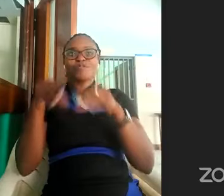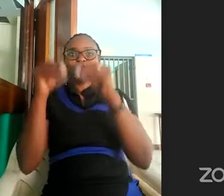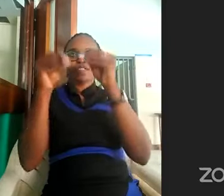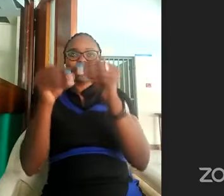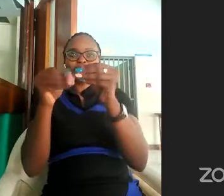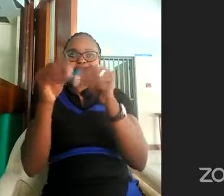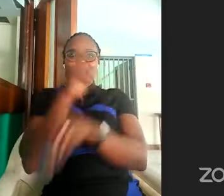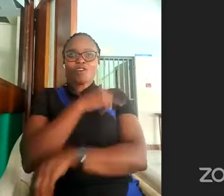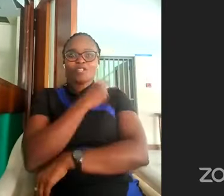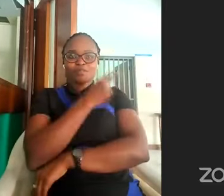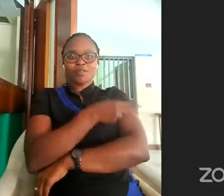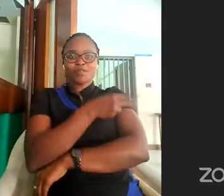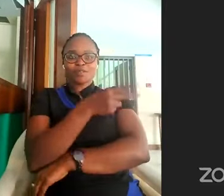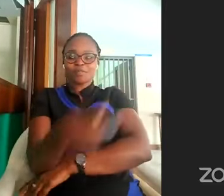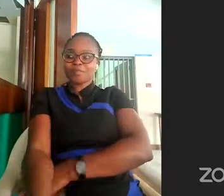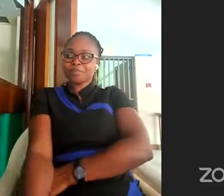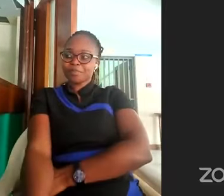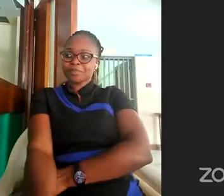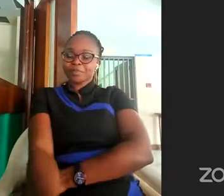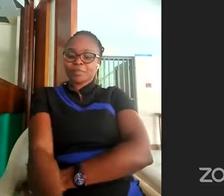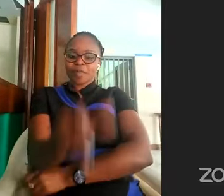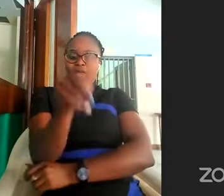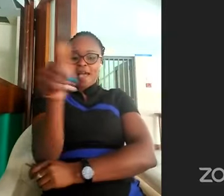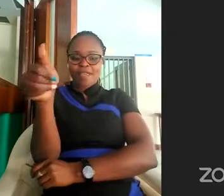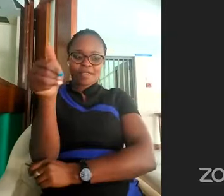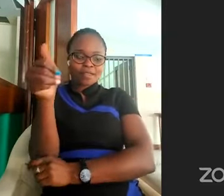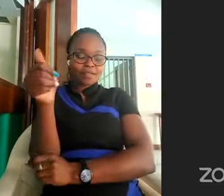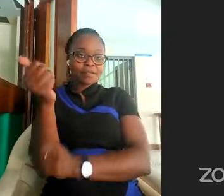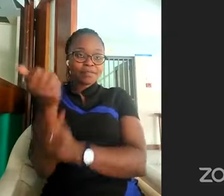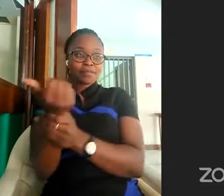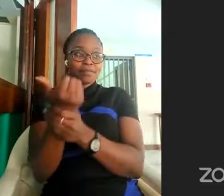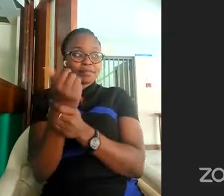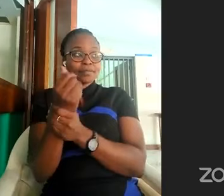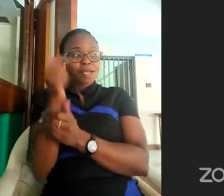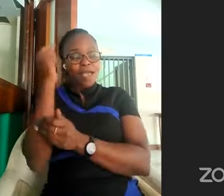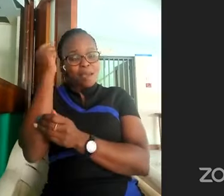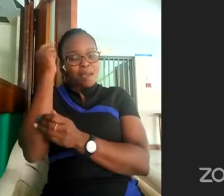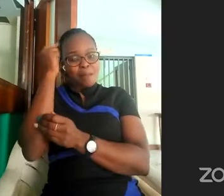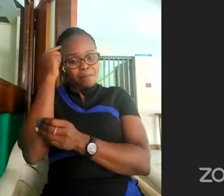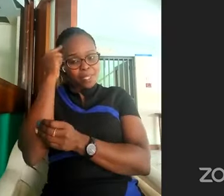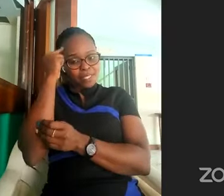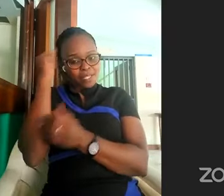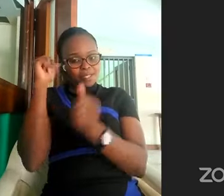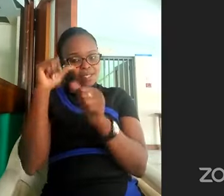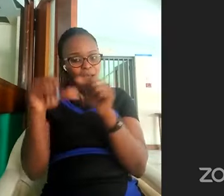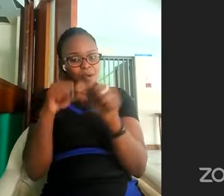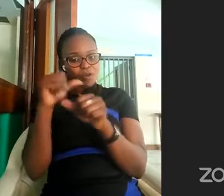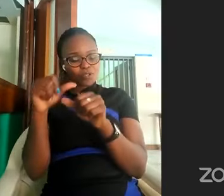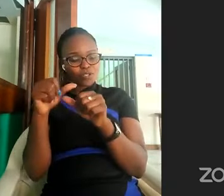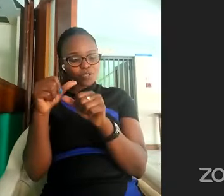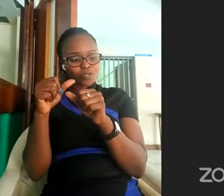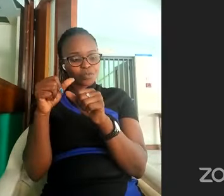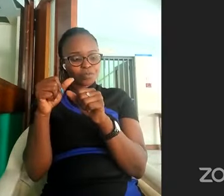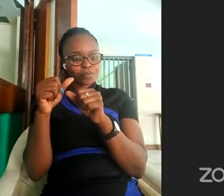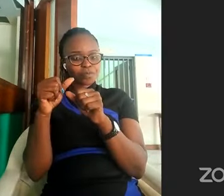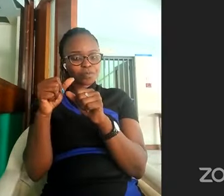government. Then another thing, I don't know where the mentality of women with physical disability came